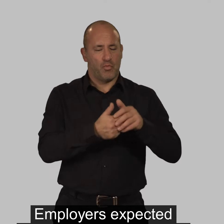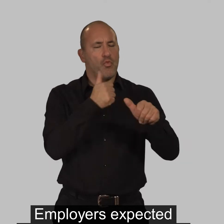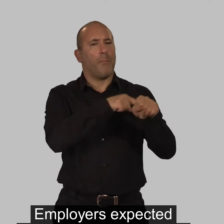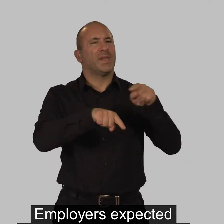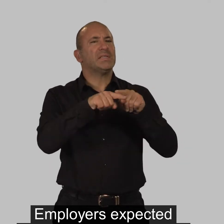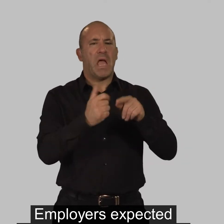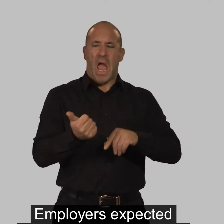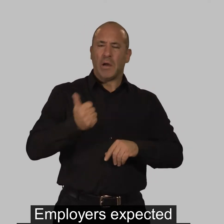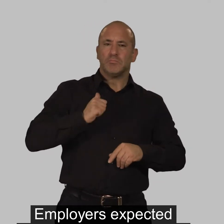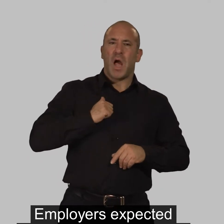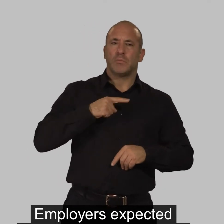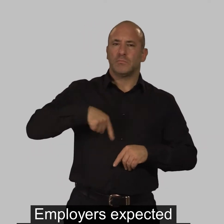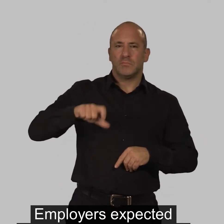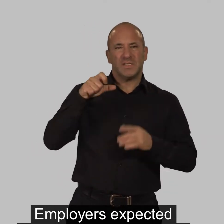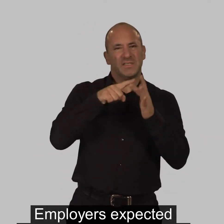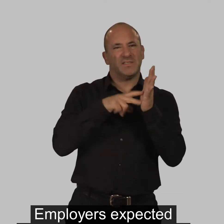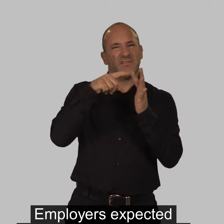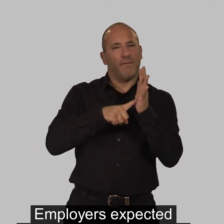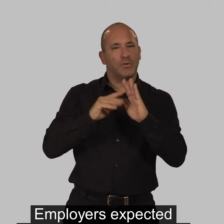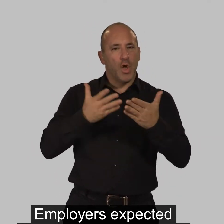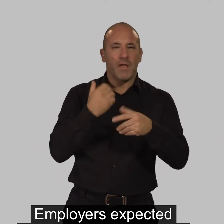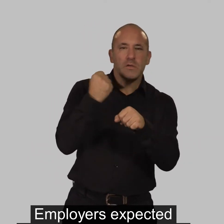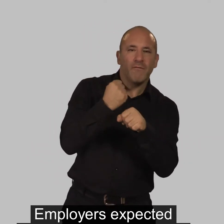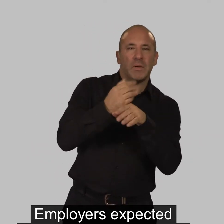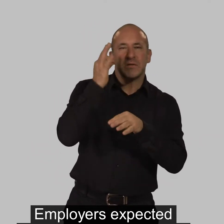Employers expected the public sector to lead.